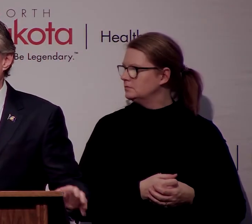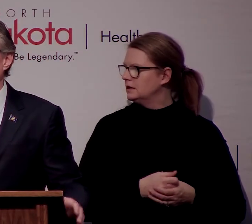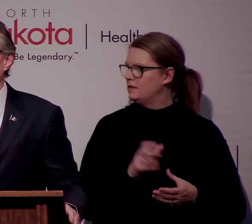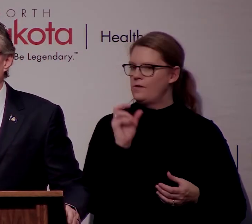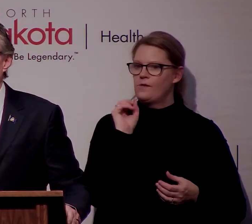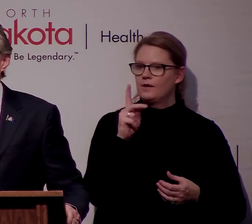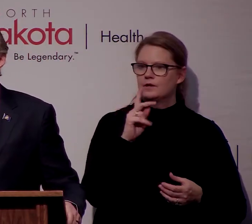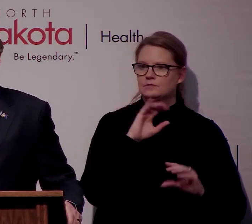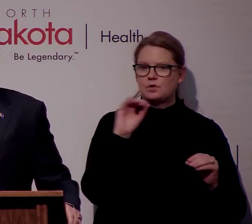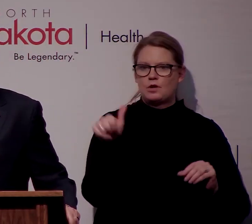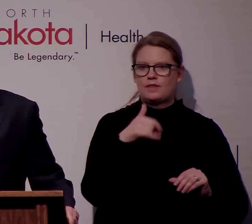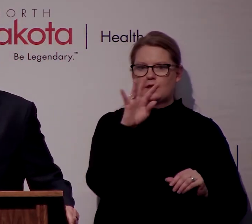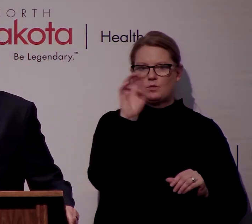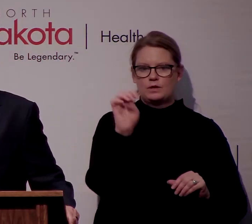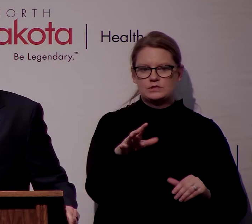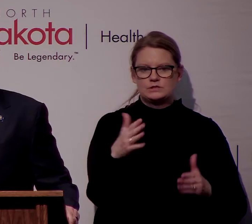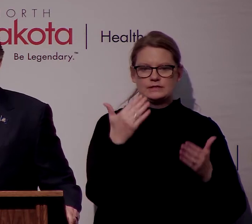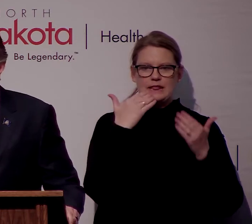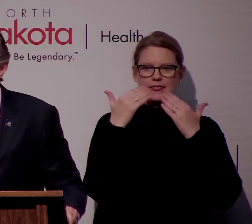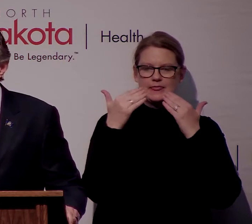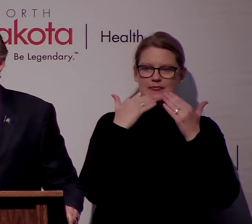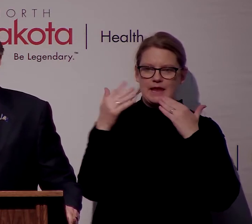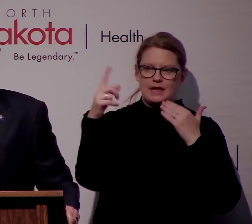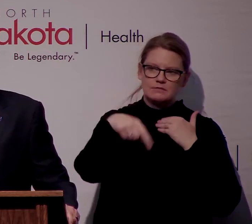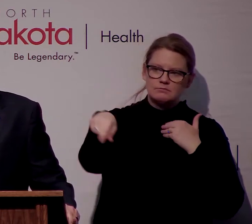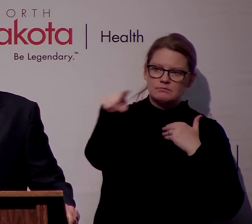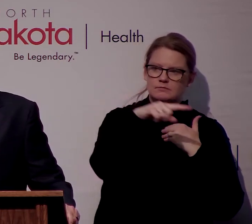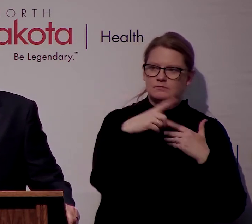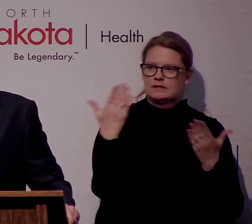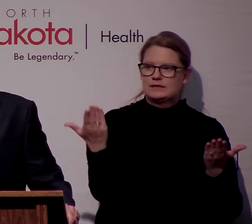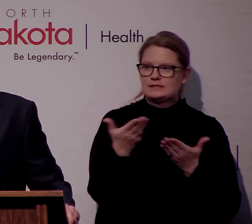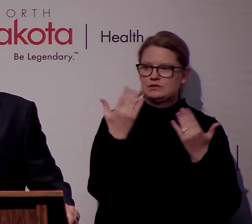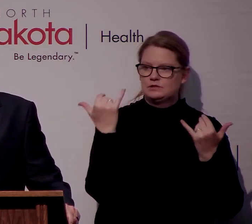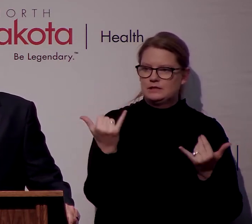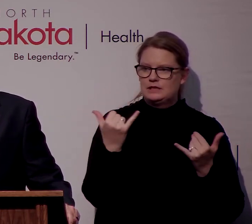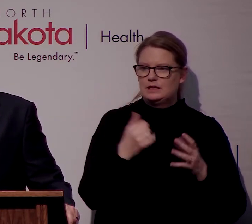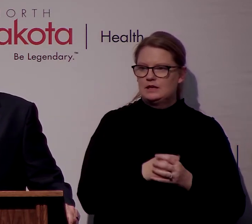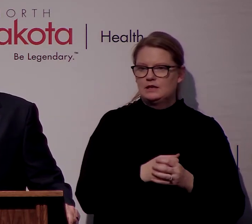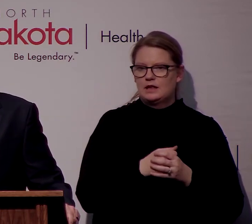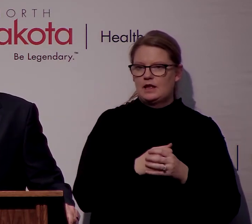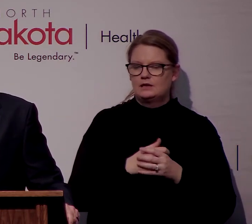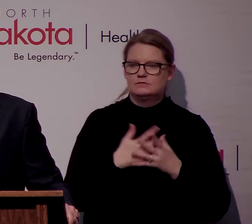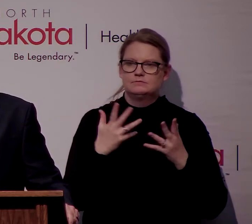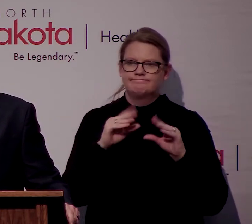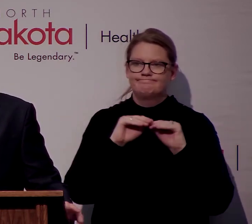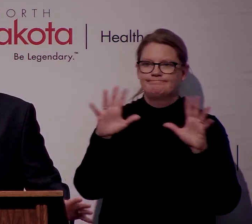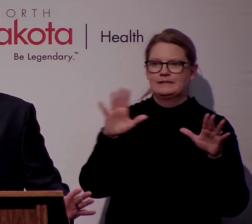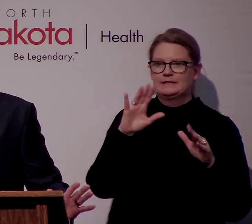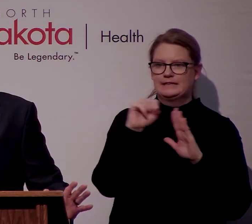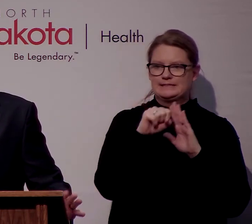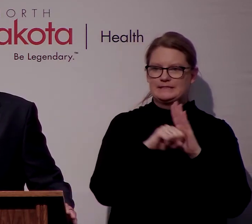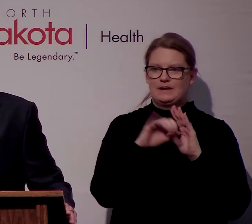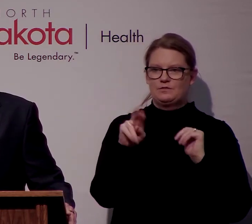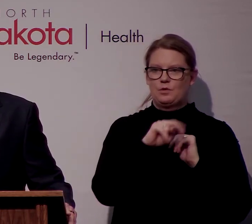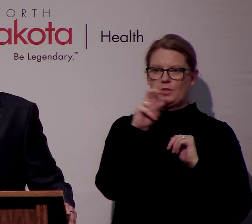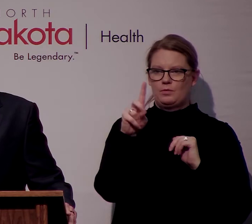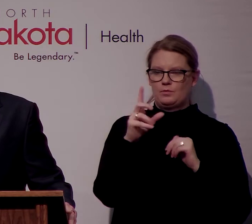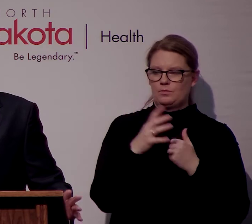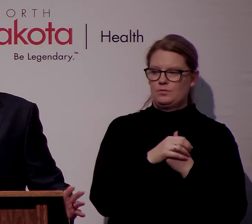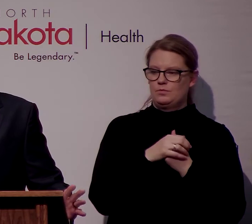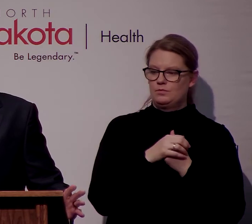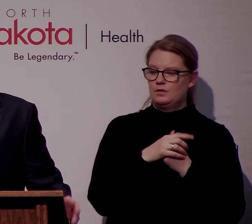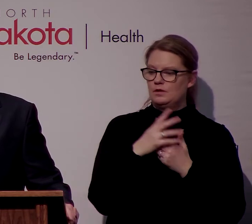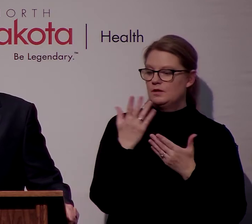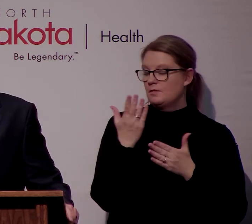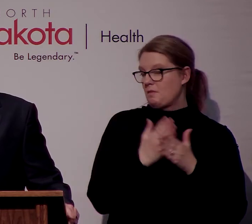Okay, seeing no other questions, again, I want to thank everybody that's here today, and as a message going out to the state of North Dakota, again, part of what